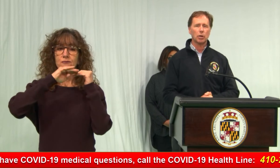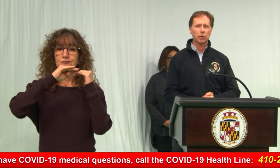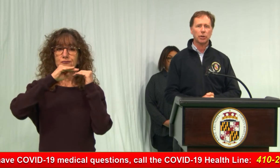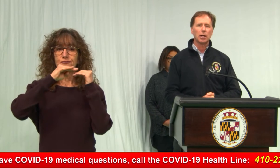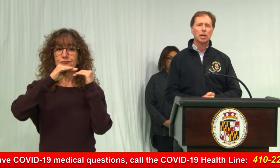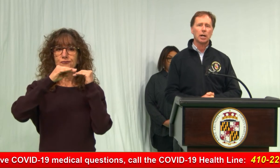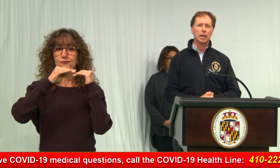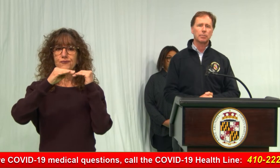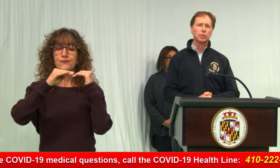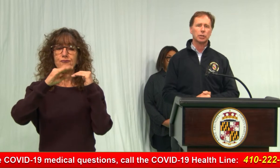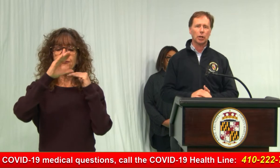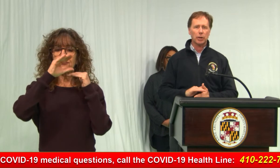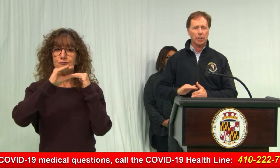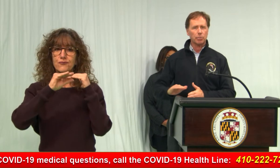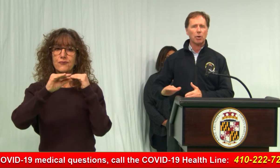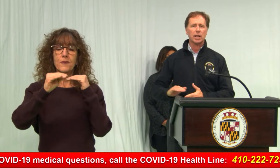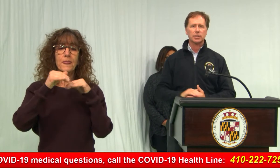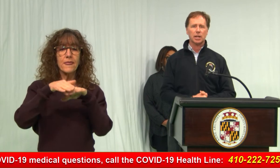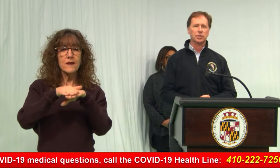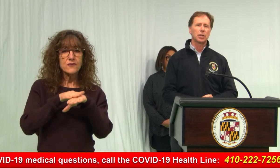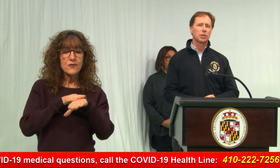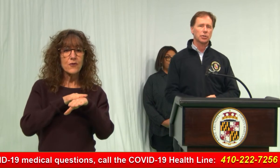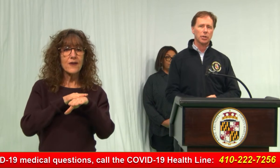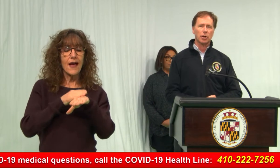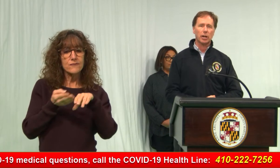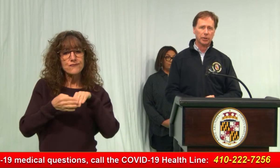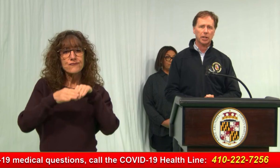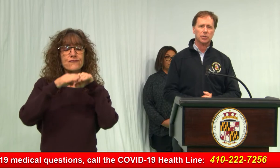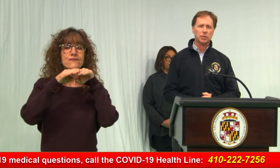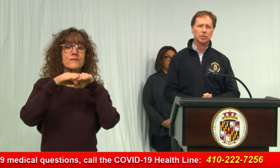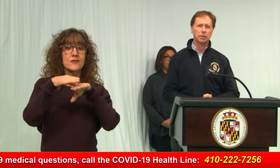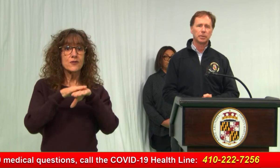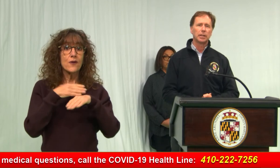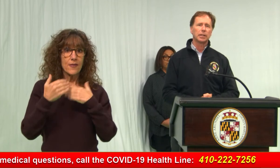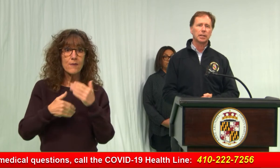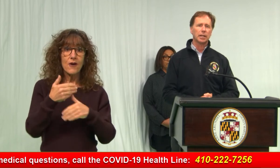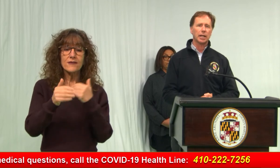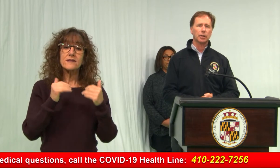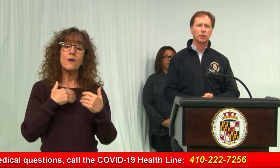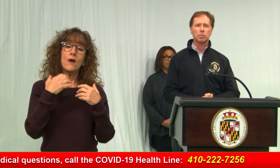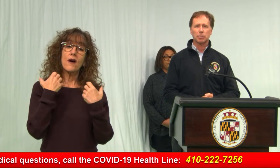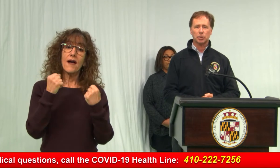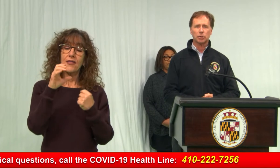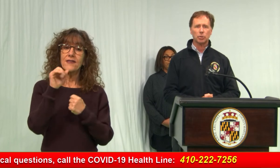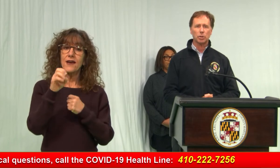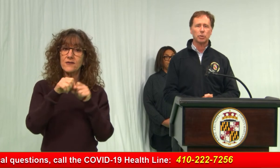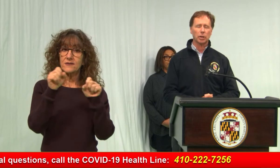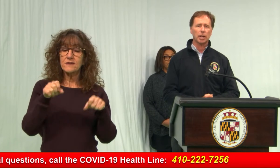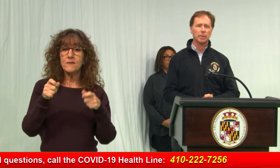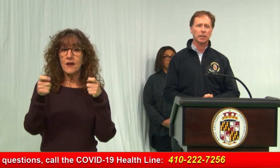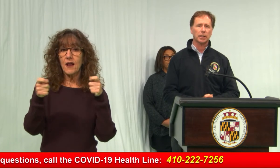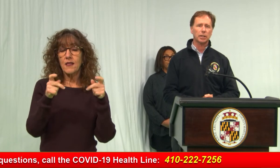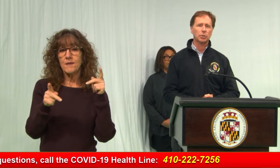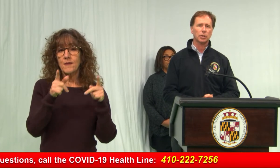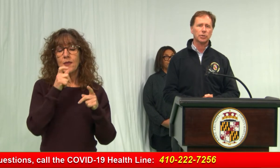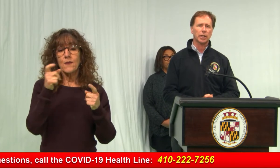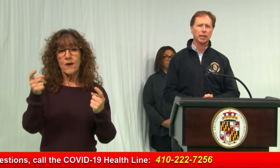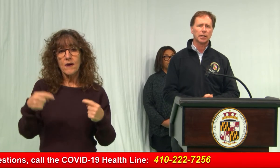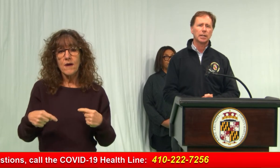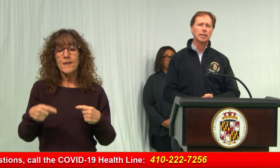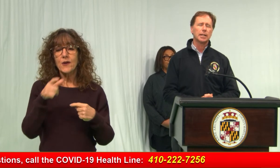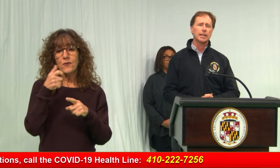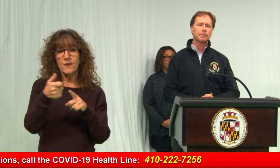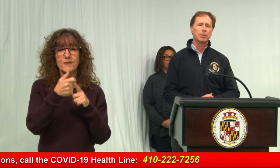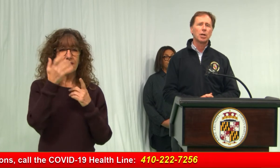the growth, slow down the process so that our healthcare system can handle the people who are coming in and who are